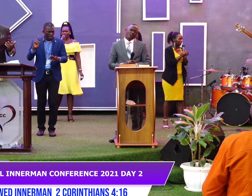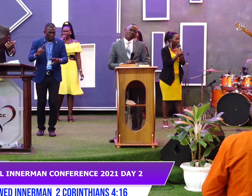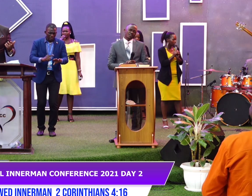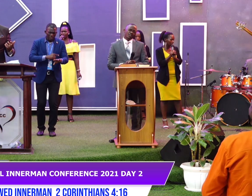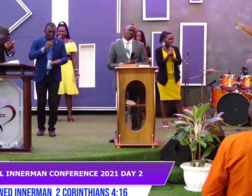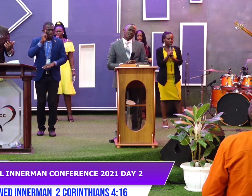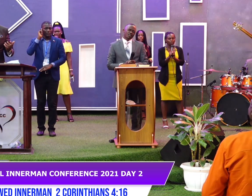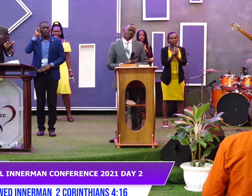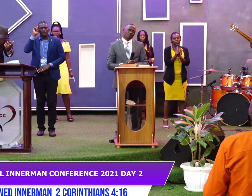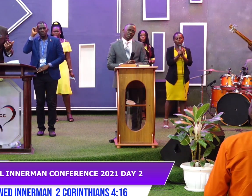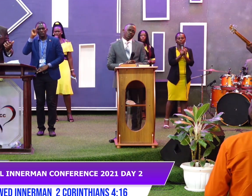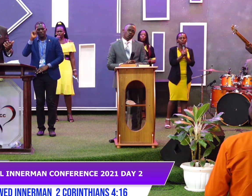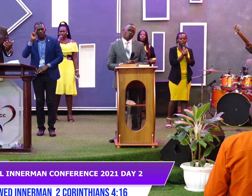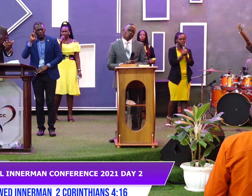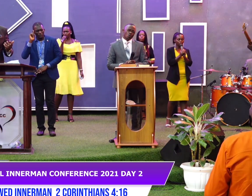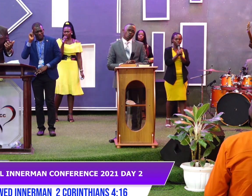wange